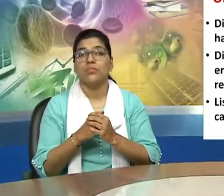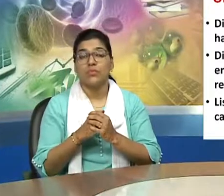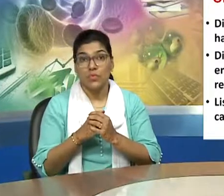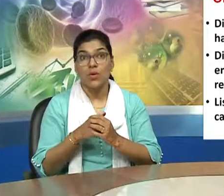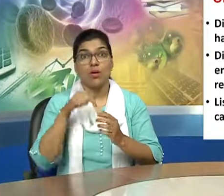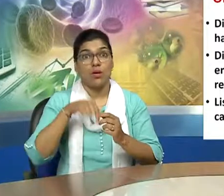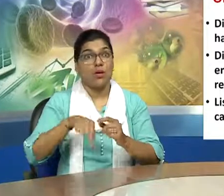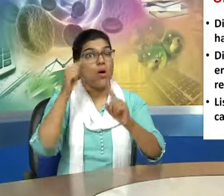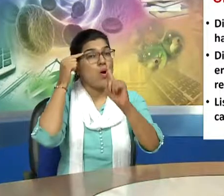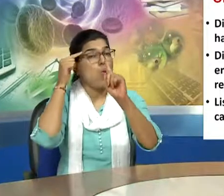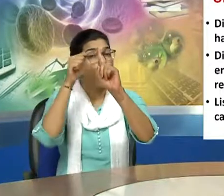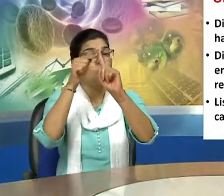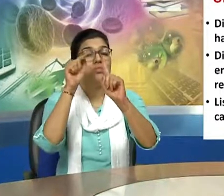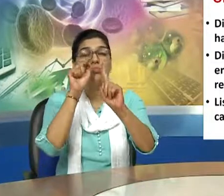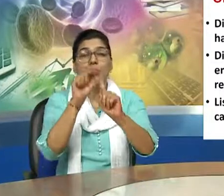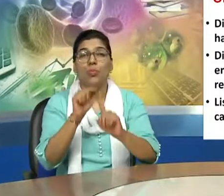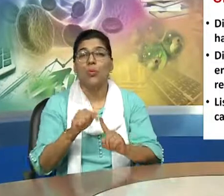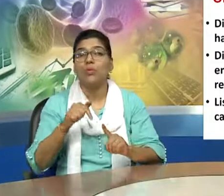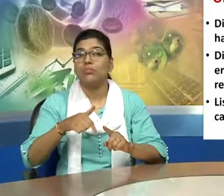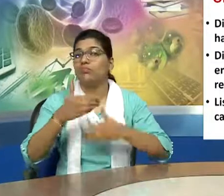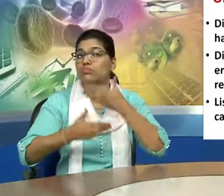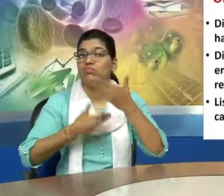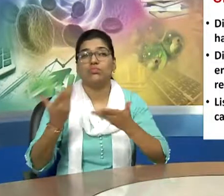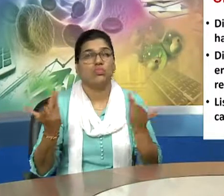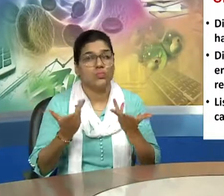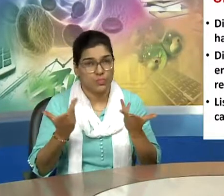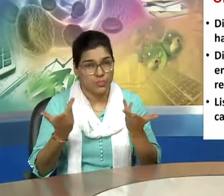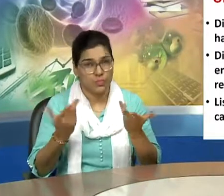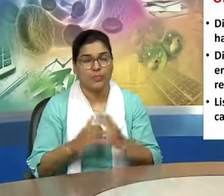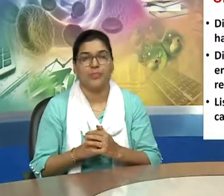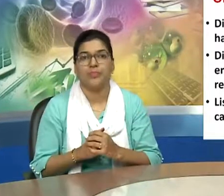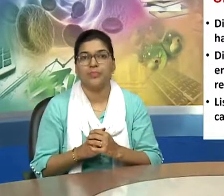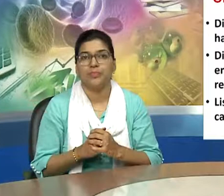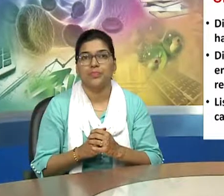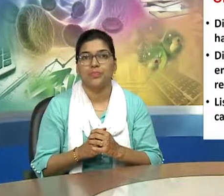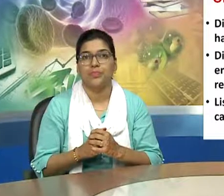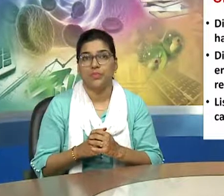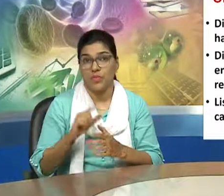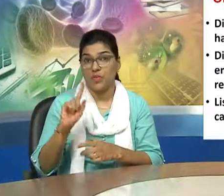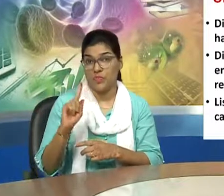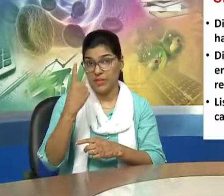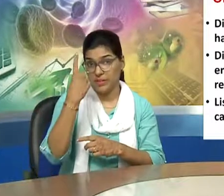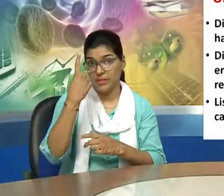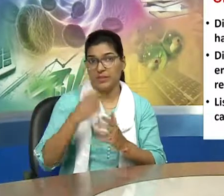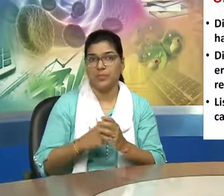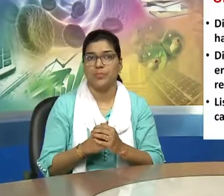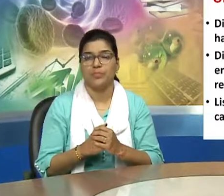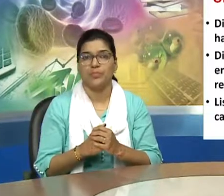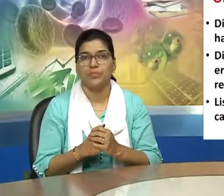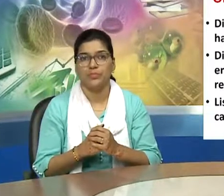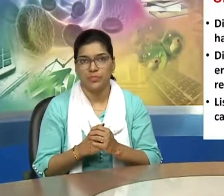we have covered few part of this lesson.